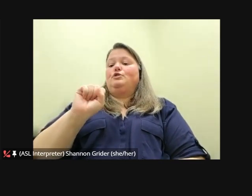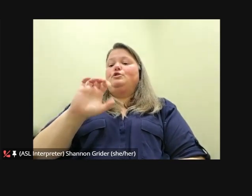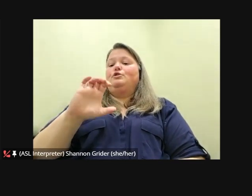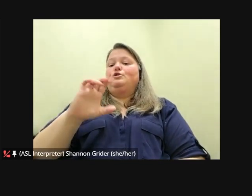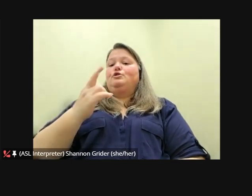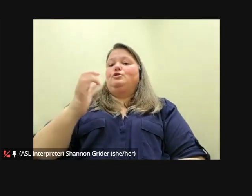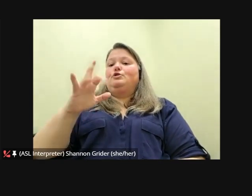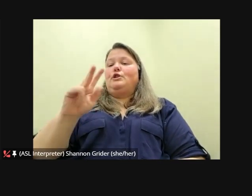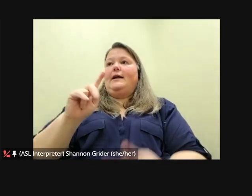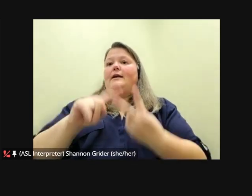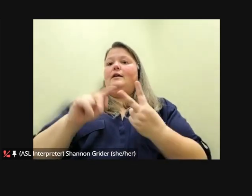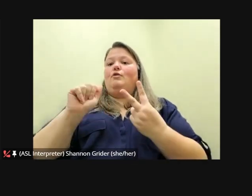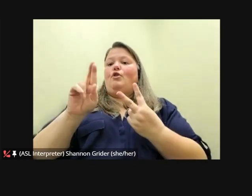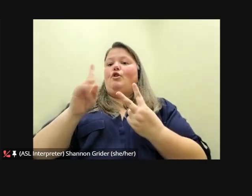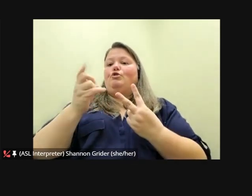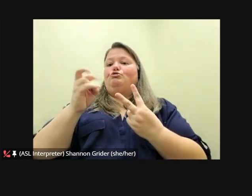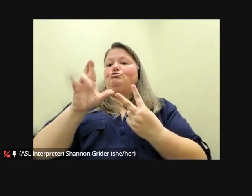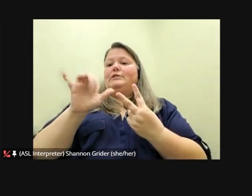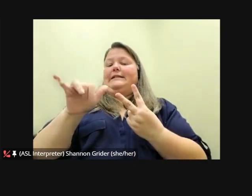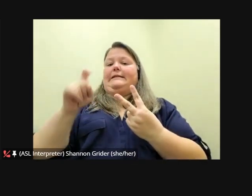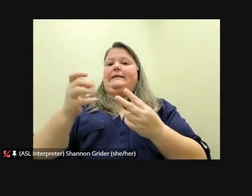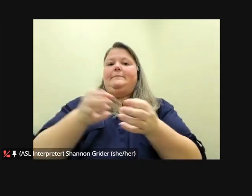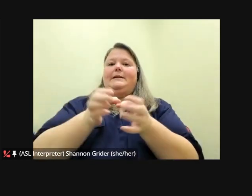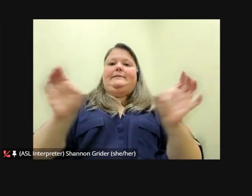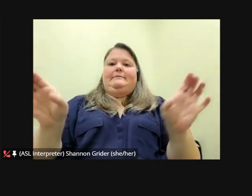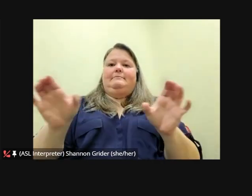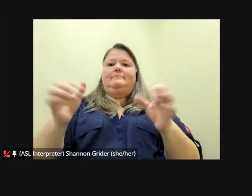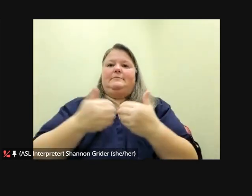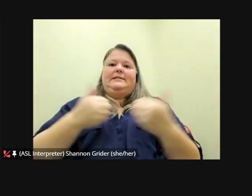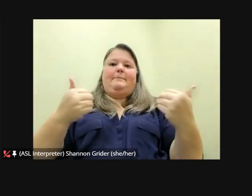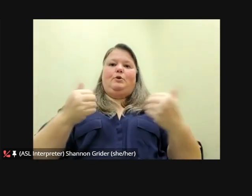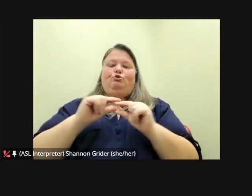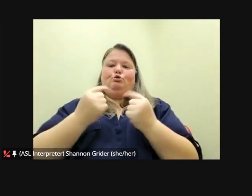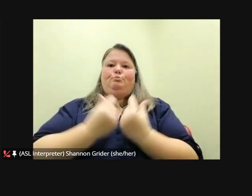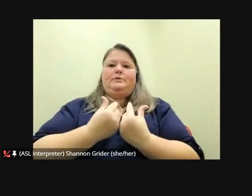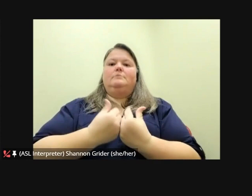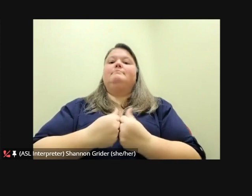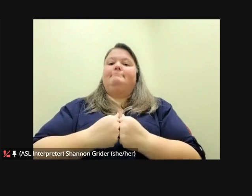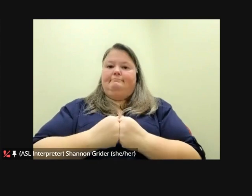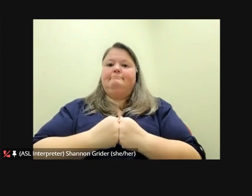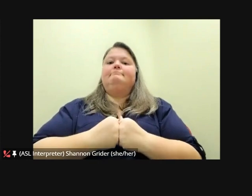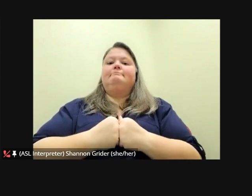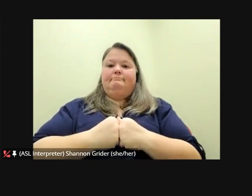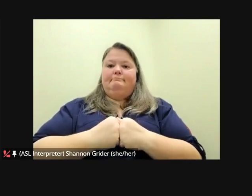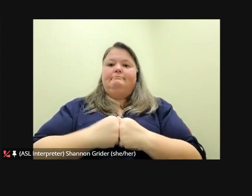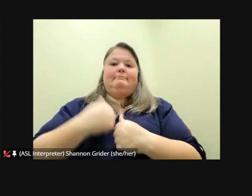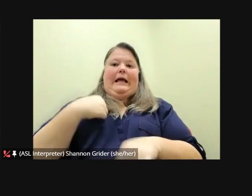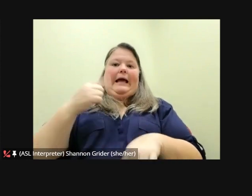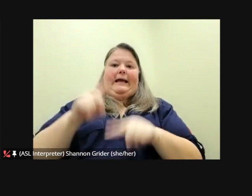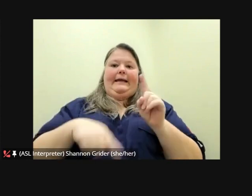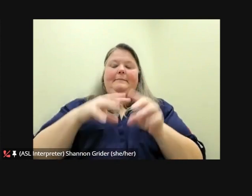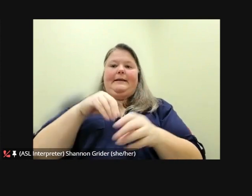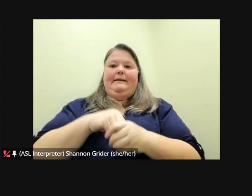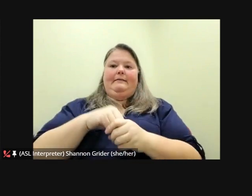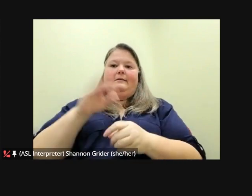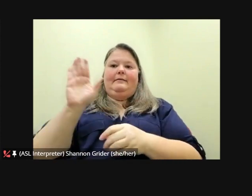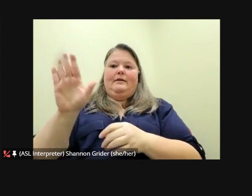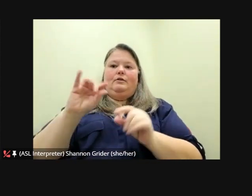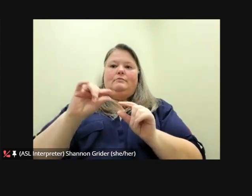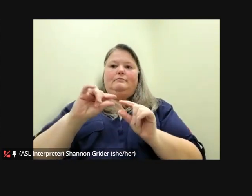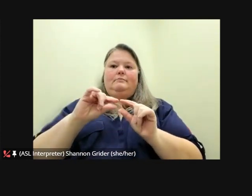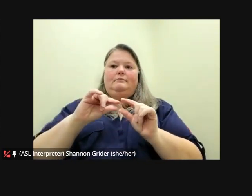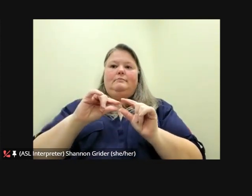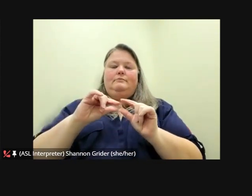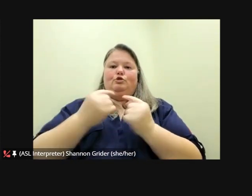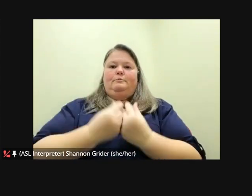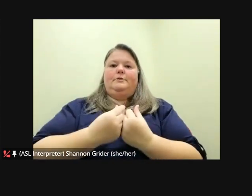will need to be in 2 separate groups, and I won't, I can't be in theirs either, if you don't mind. Thank you. And Caleb,